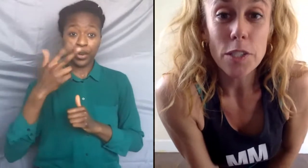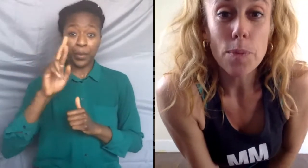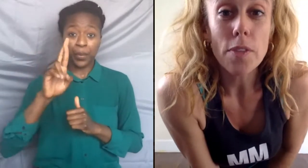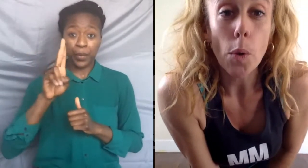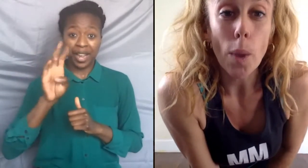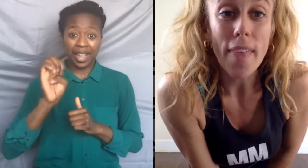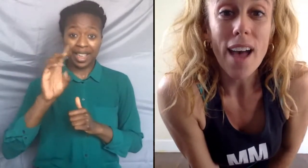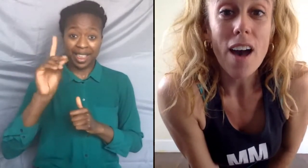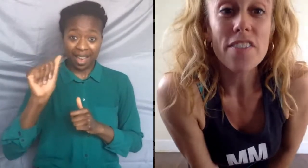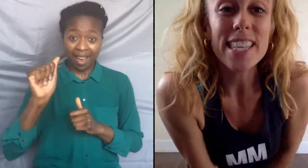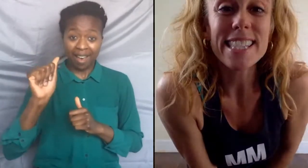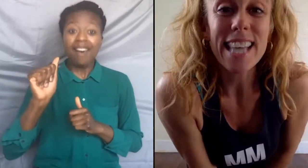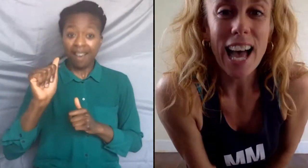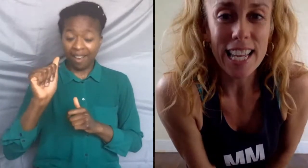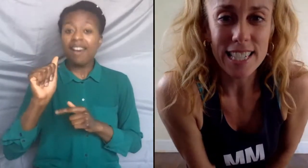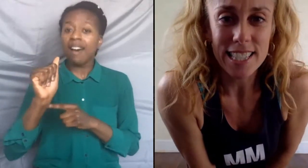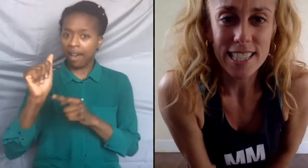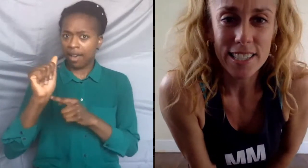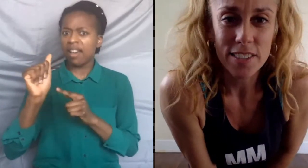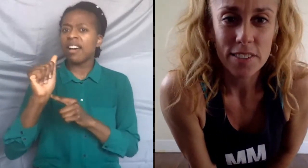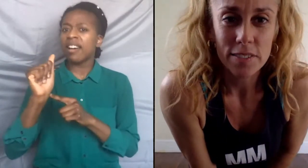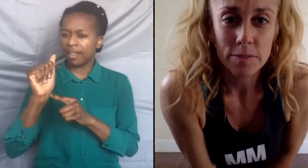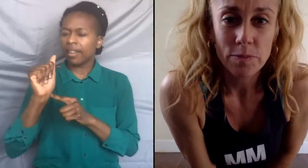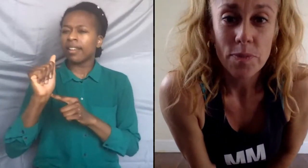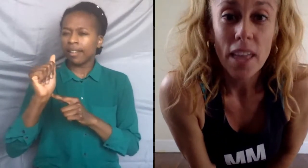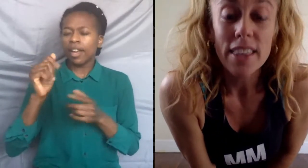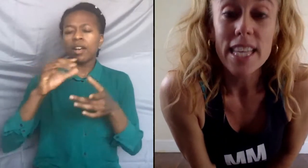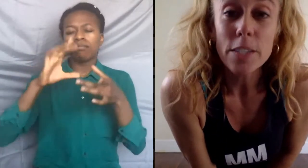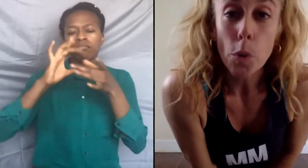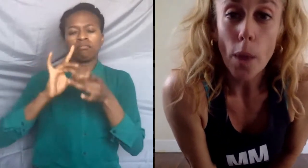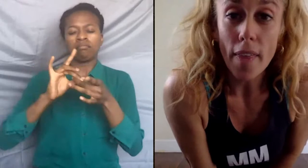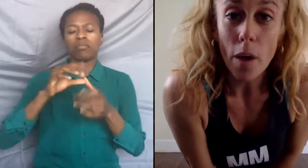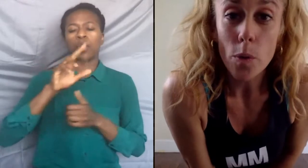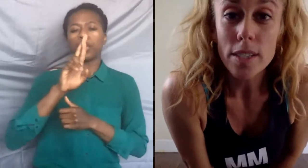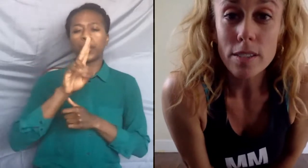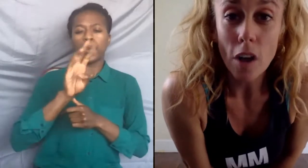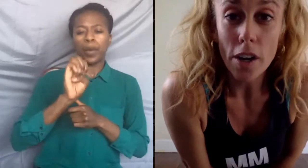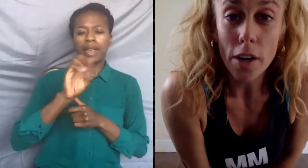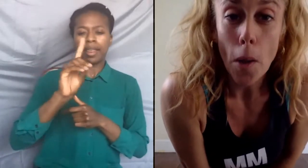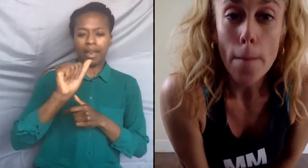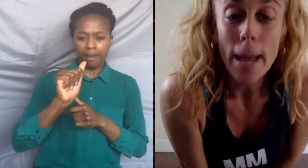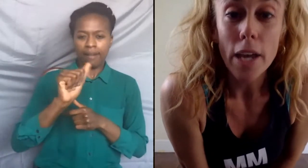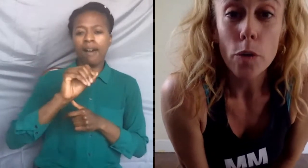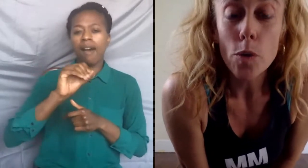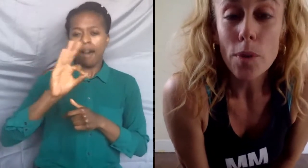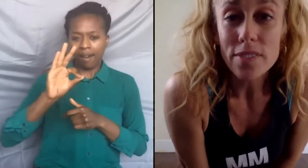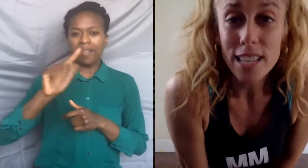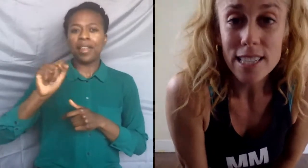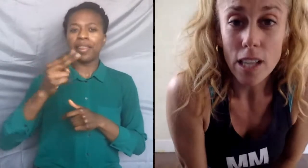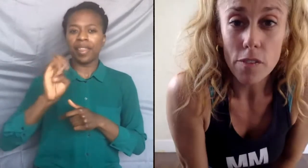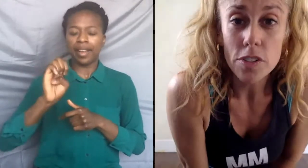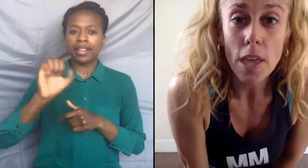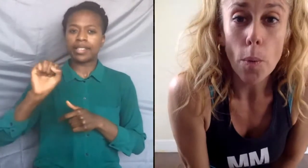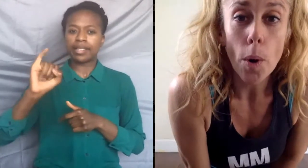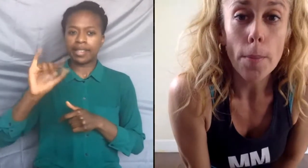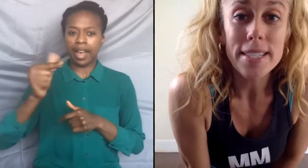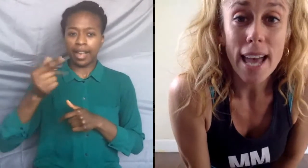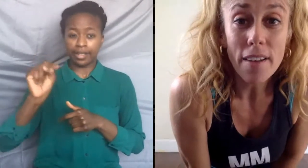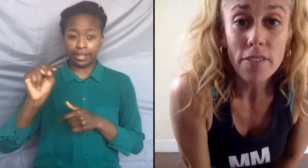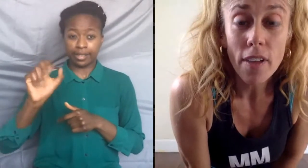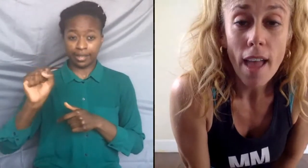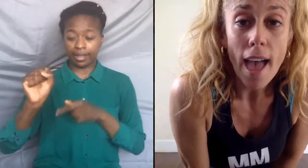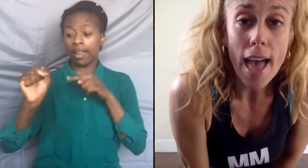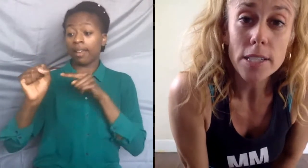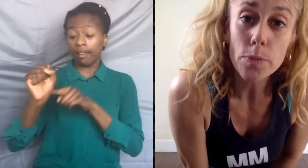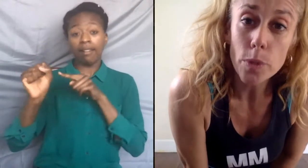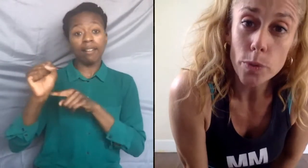was said to be the rueda of the signs. This rueda was started by a group of dance lovers that were